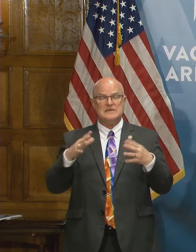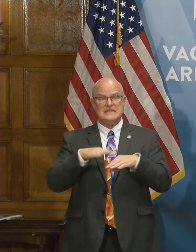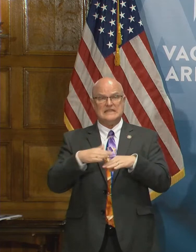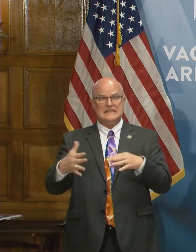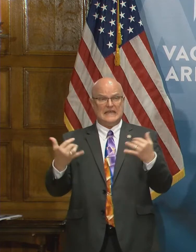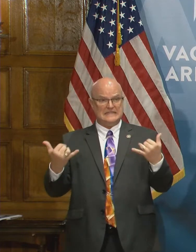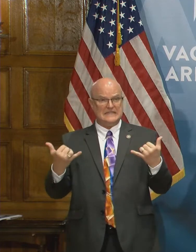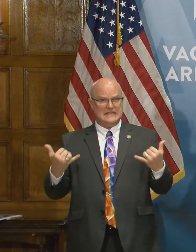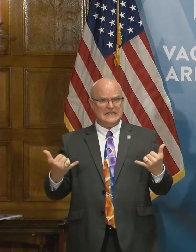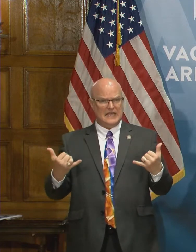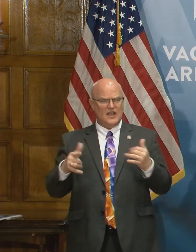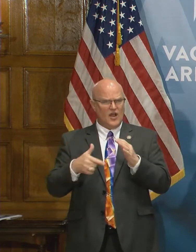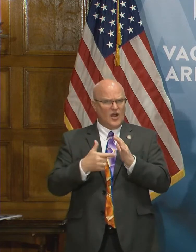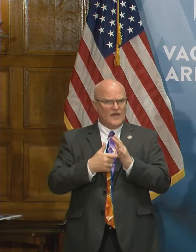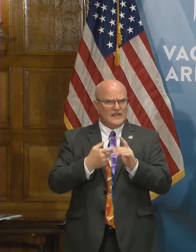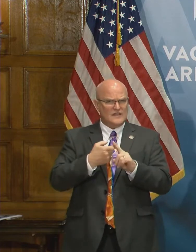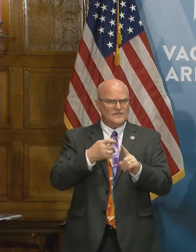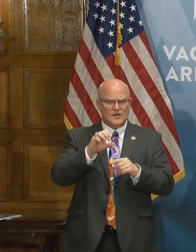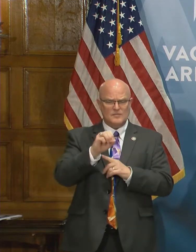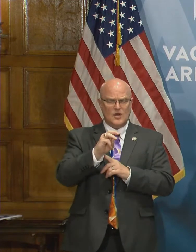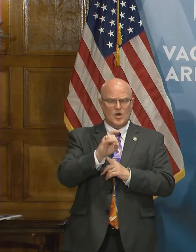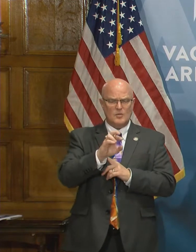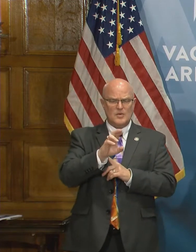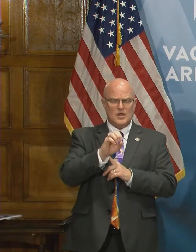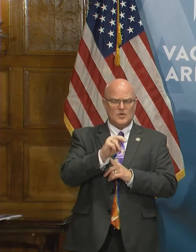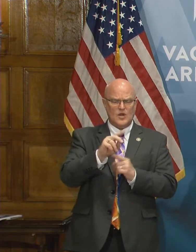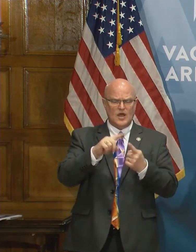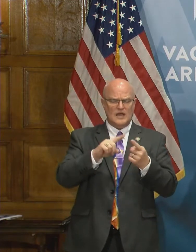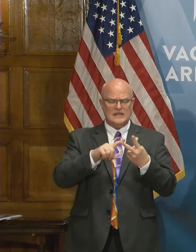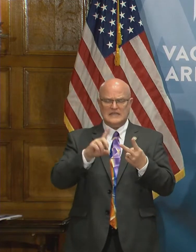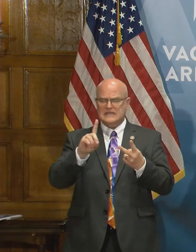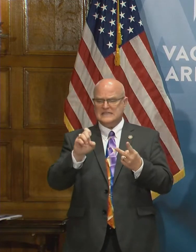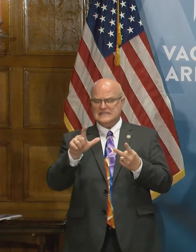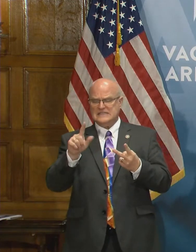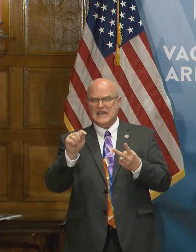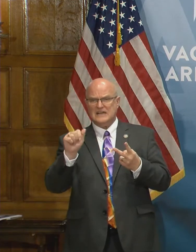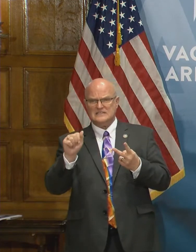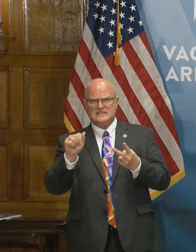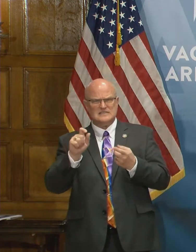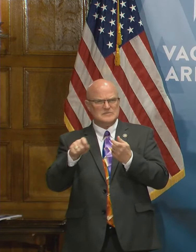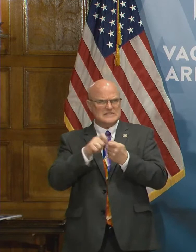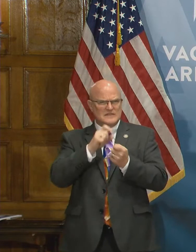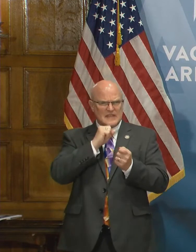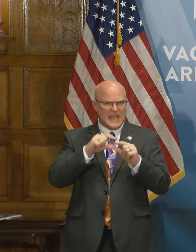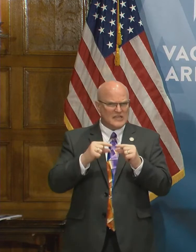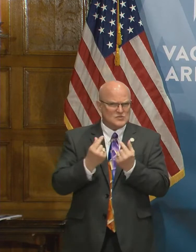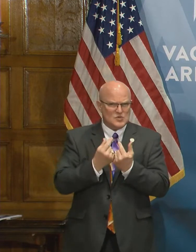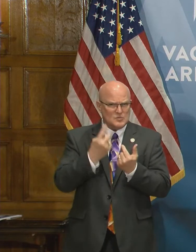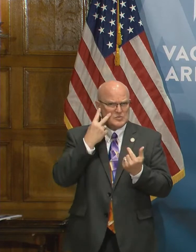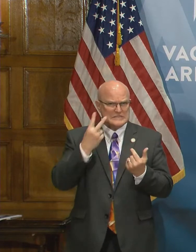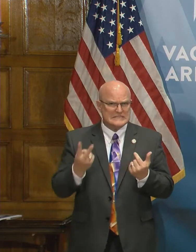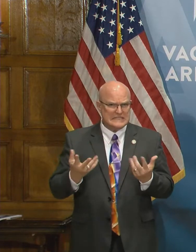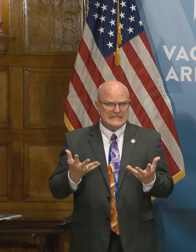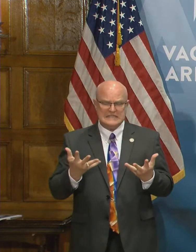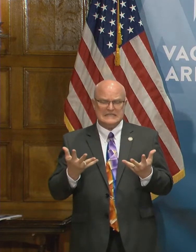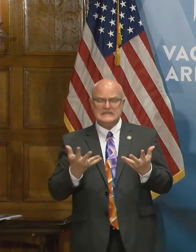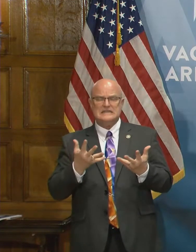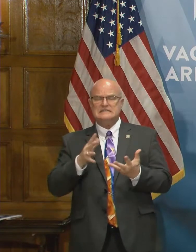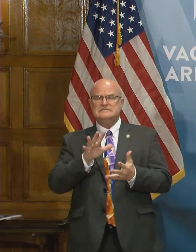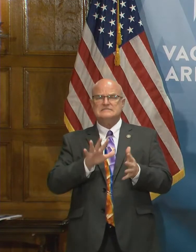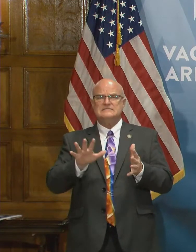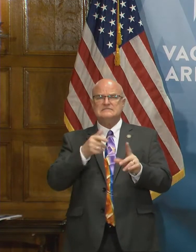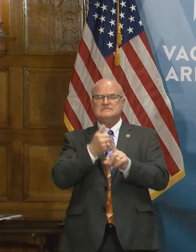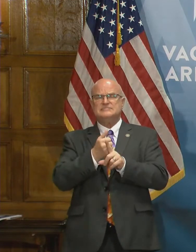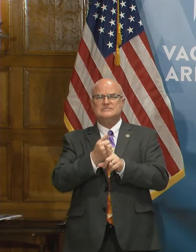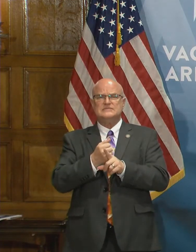today. Are these deaths from Omicron? Are they from Delta? Is there a specific age group that we're seeing being hit particularly hard